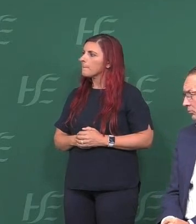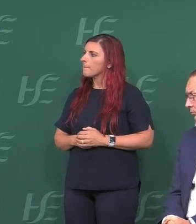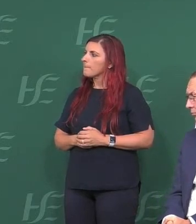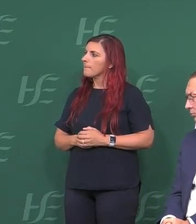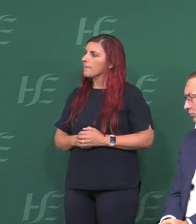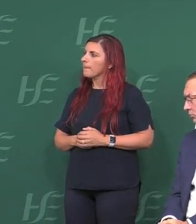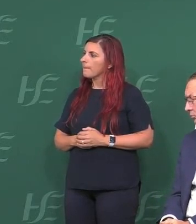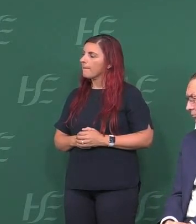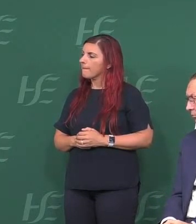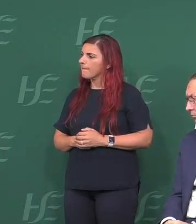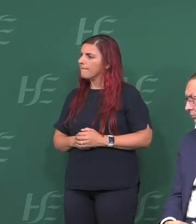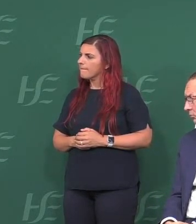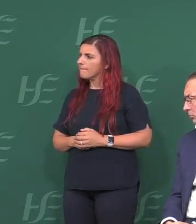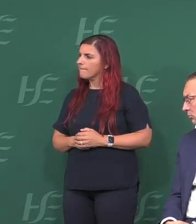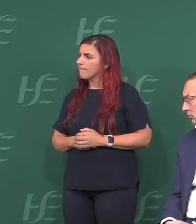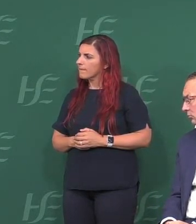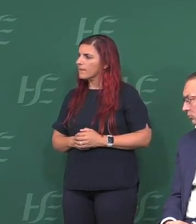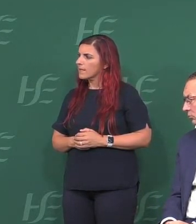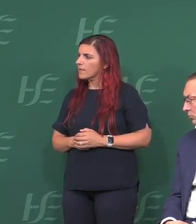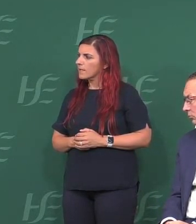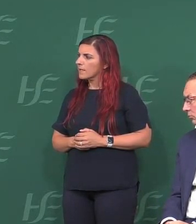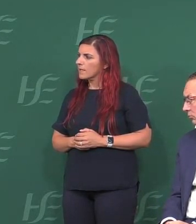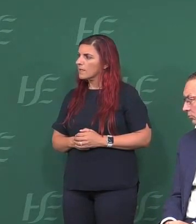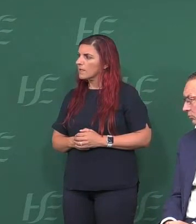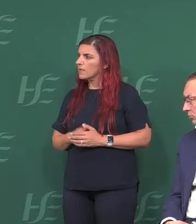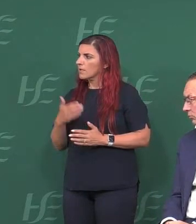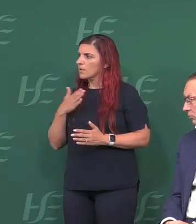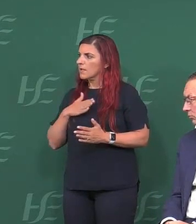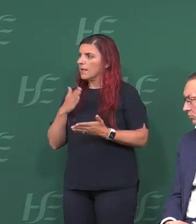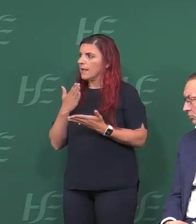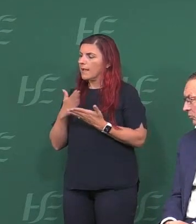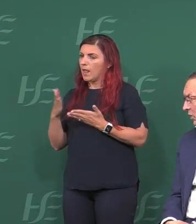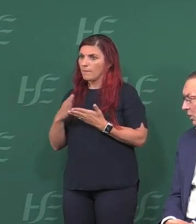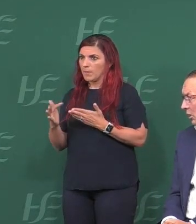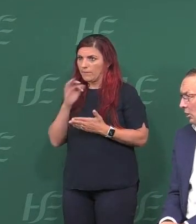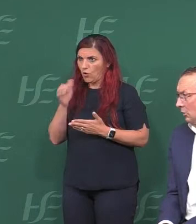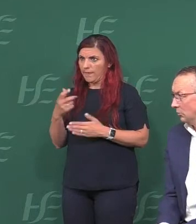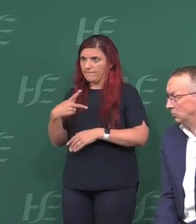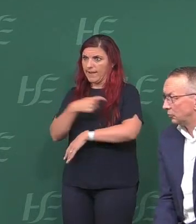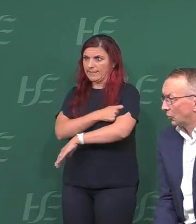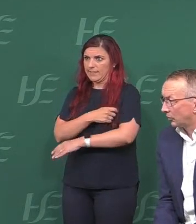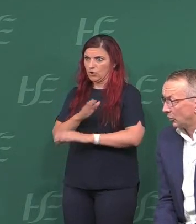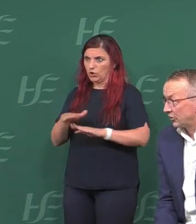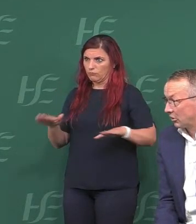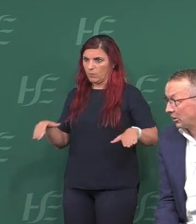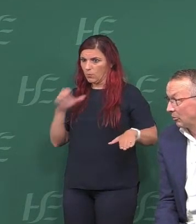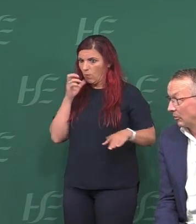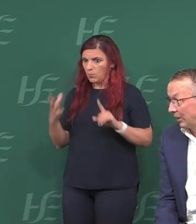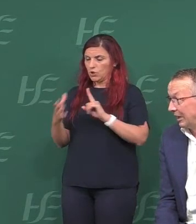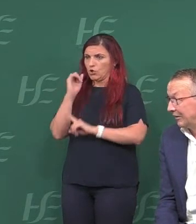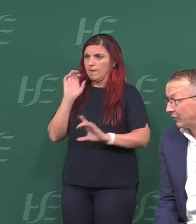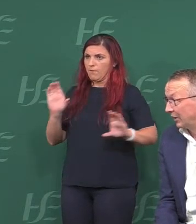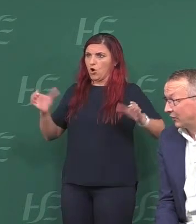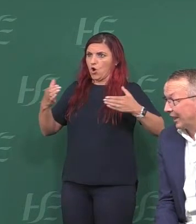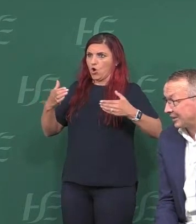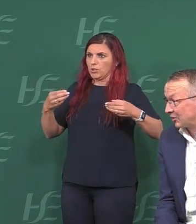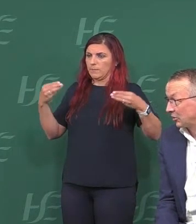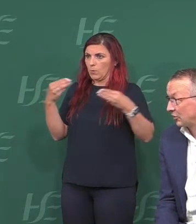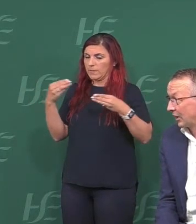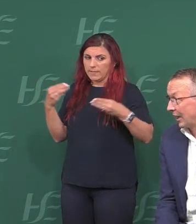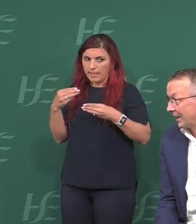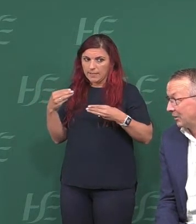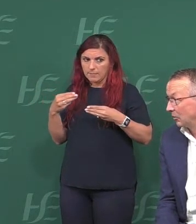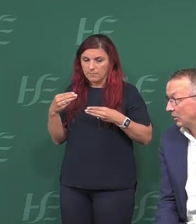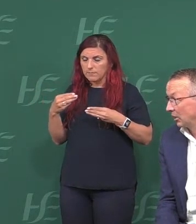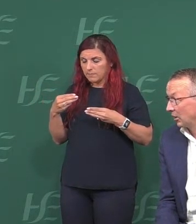Sorry, just to clarify then, so, I mean, if we don't vaccinate children, we won't reach herd immunity then? Well, certainly, if the